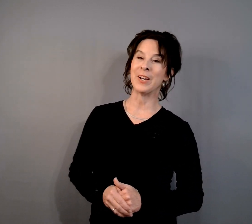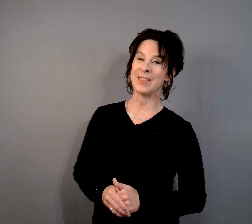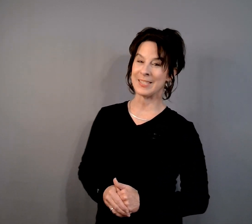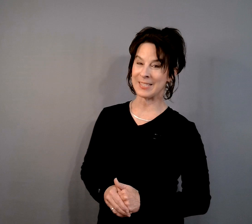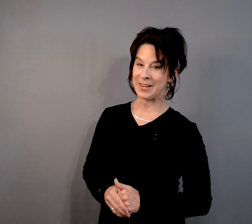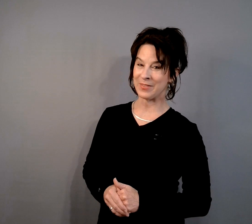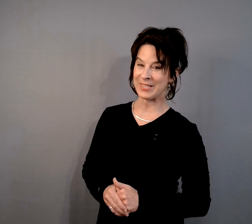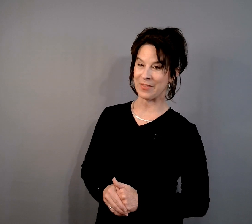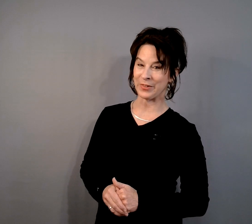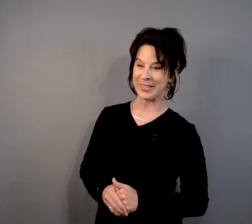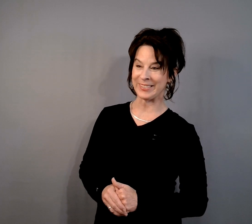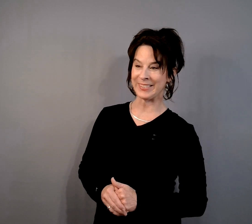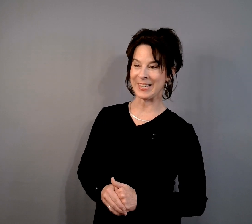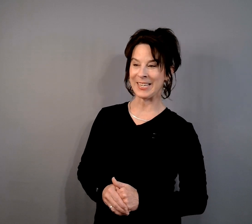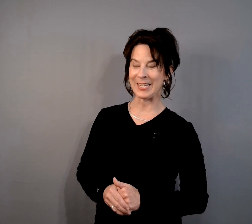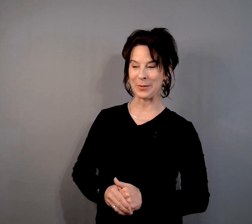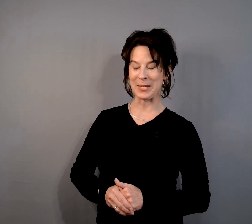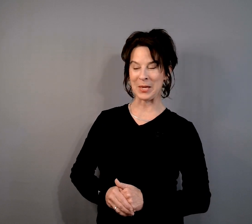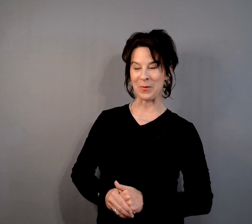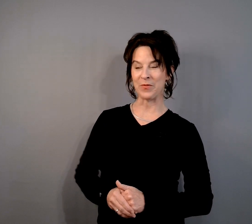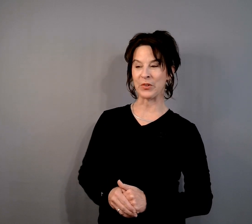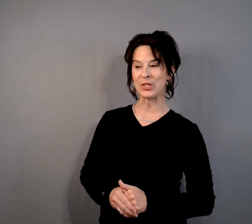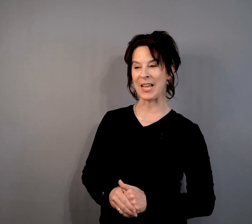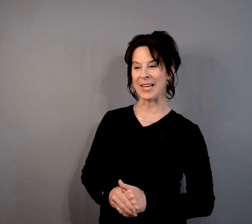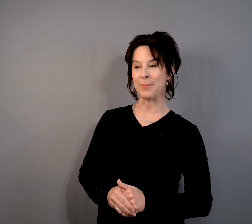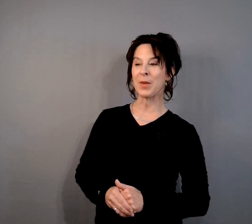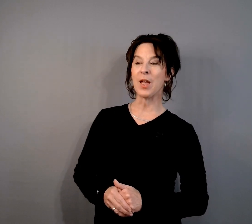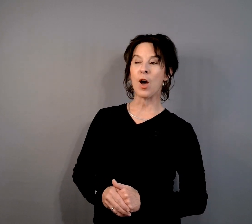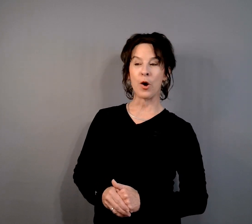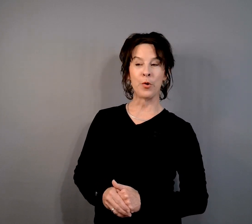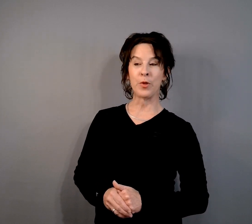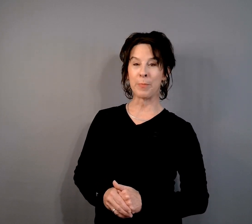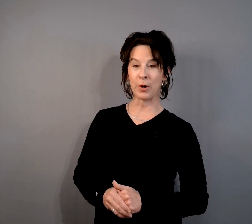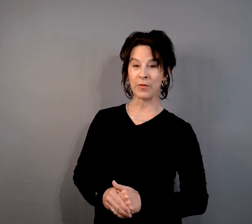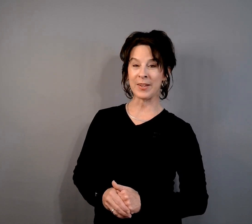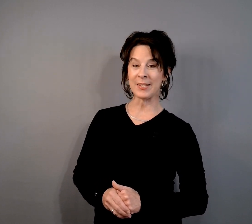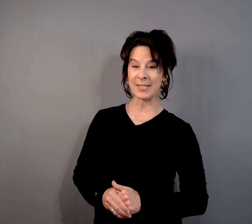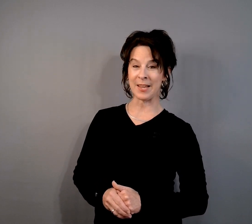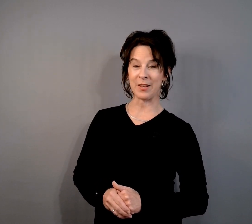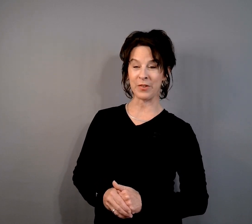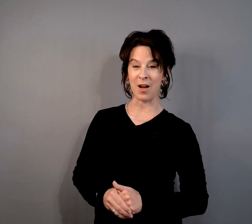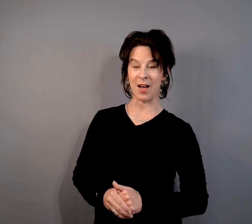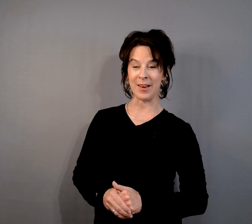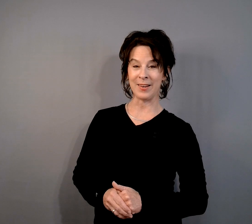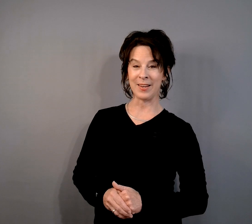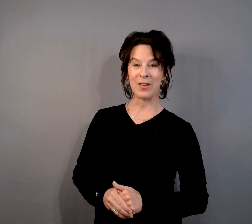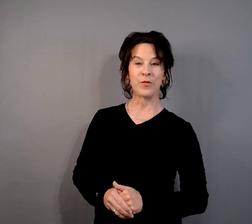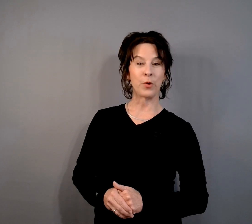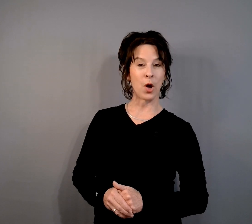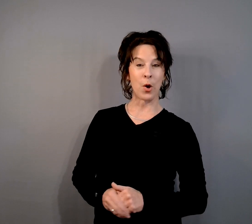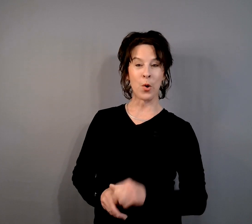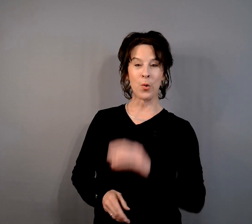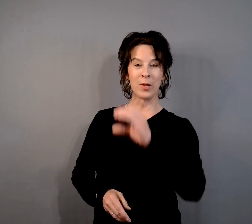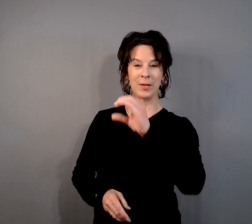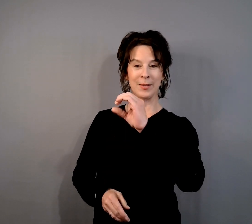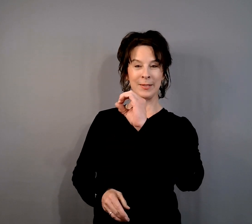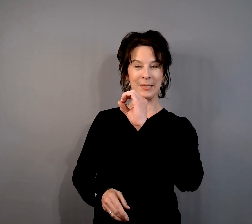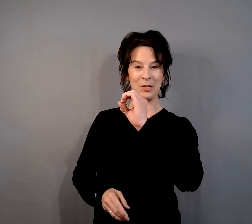the Son of Suffering. Here we go. First line. Oh, the perfect Son of God. For O,